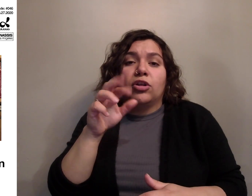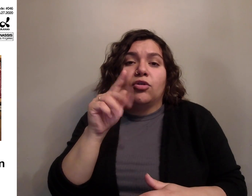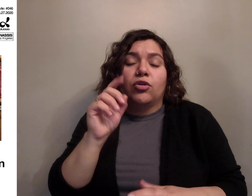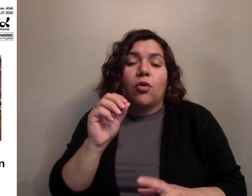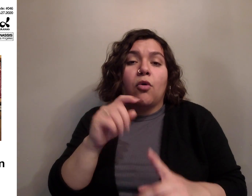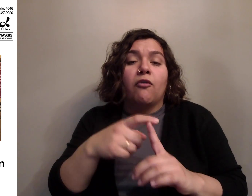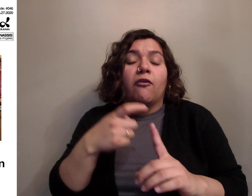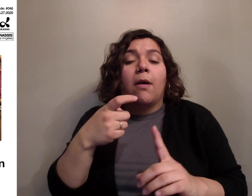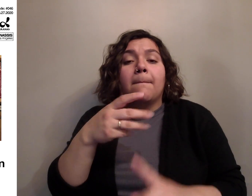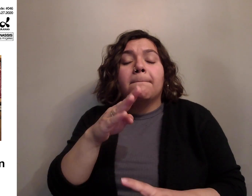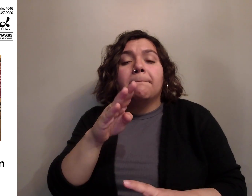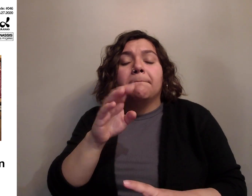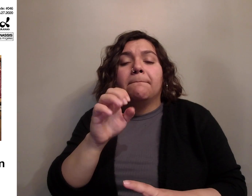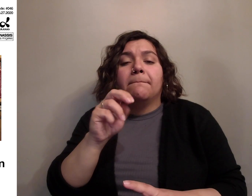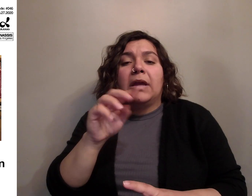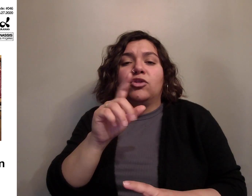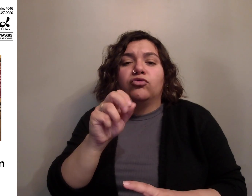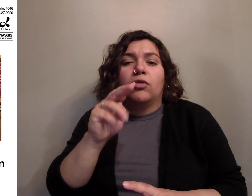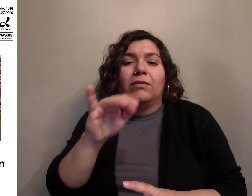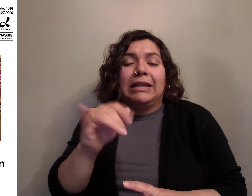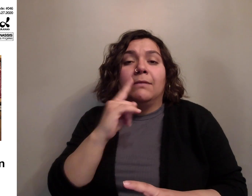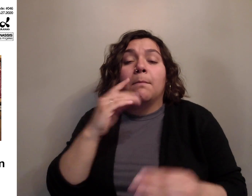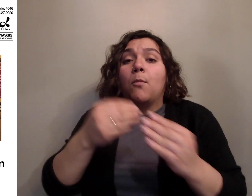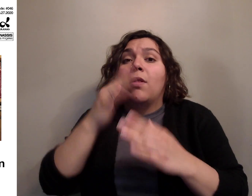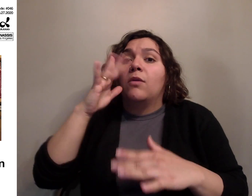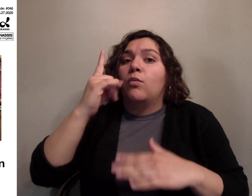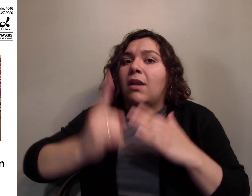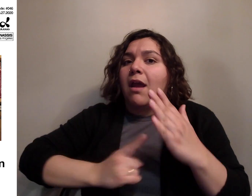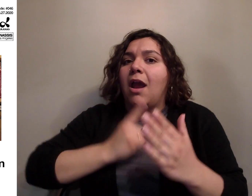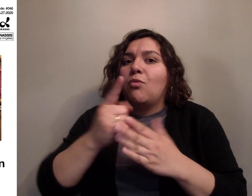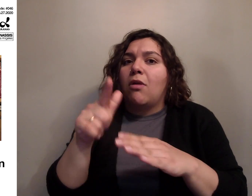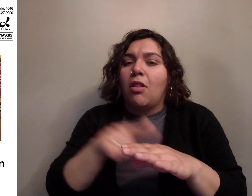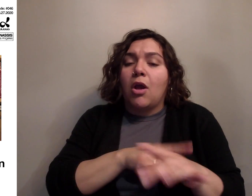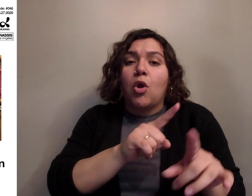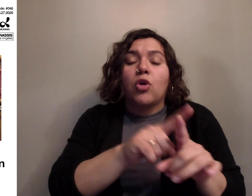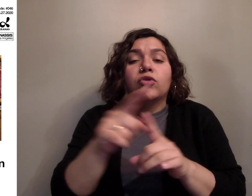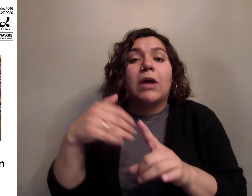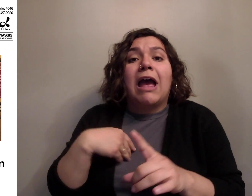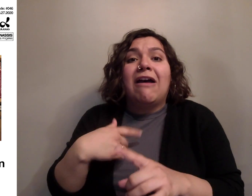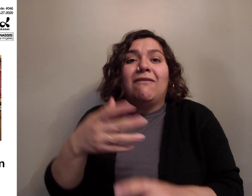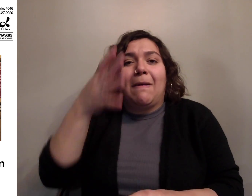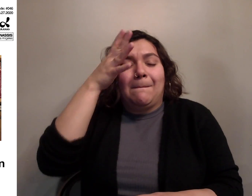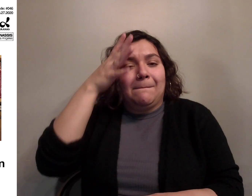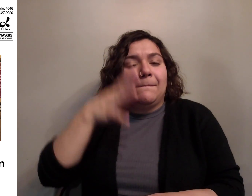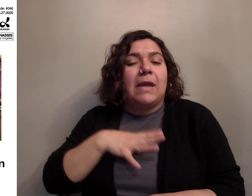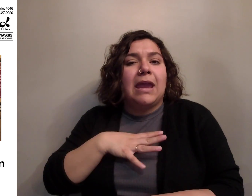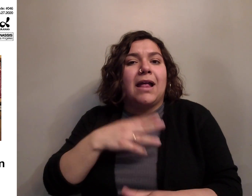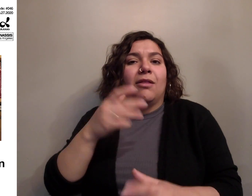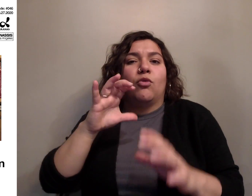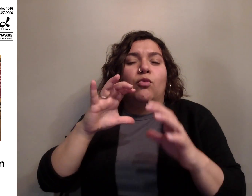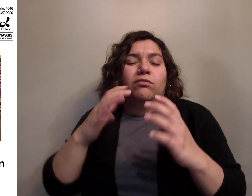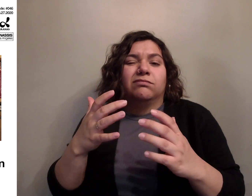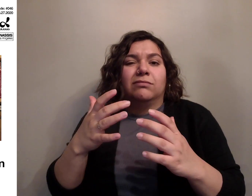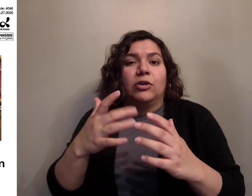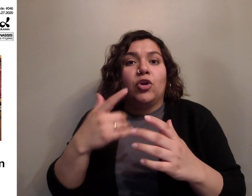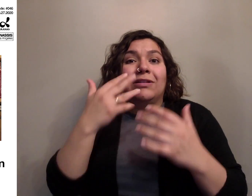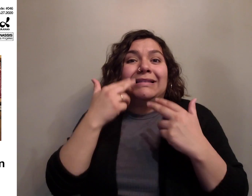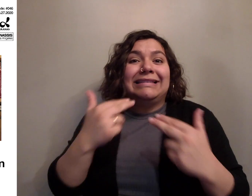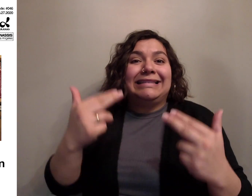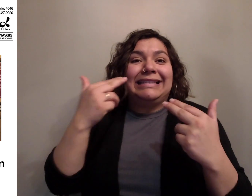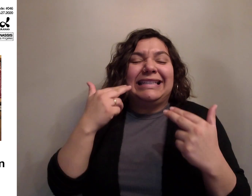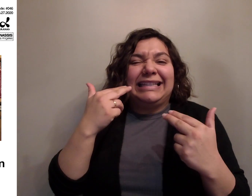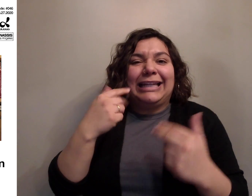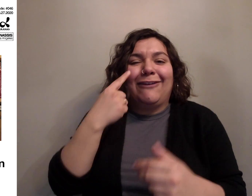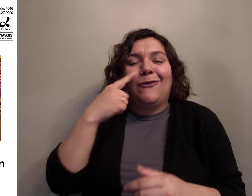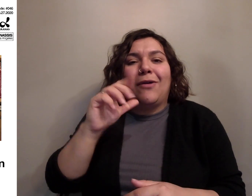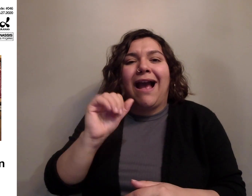piano concerto by Ferruccio Busoni, which is more than an hour long, and it also involves a male chorus singing a